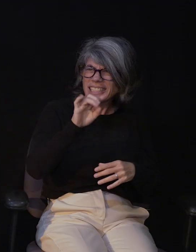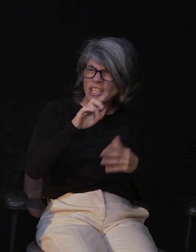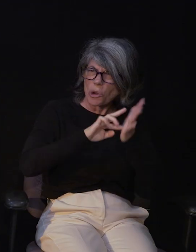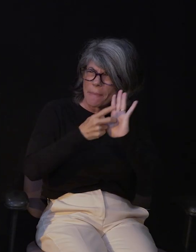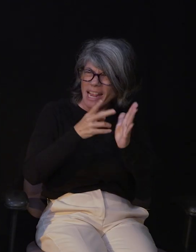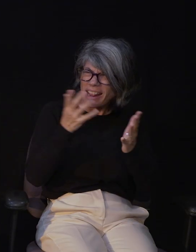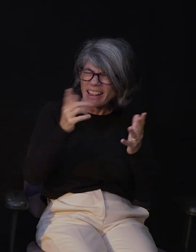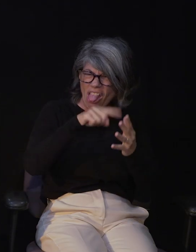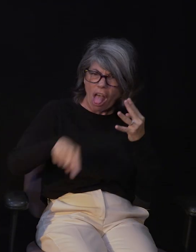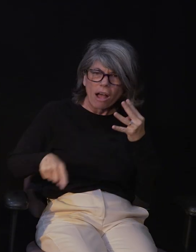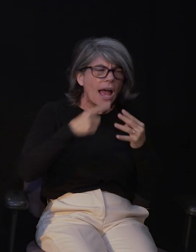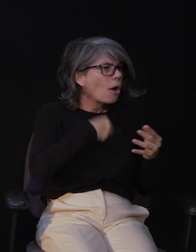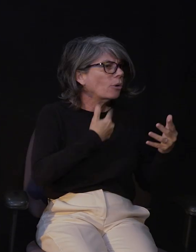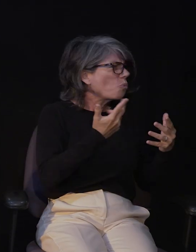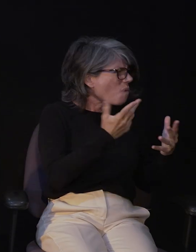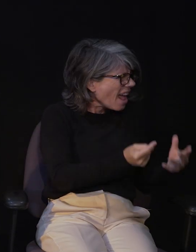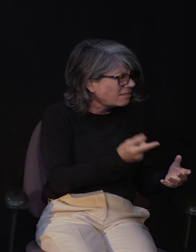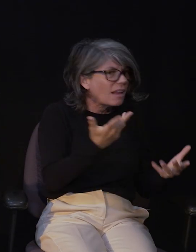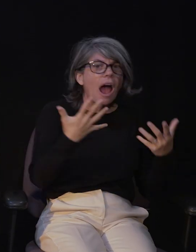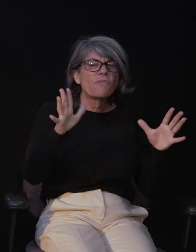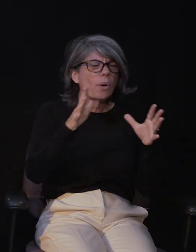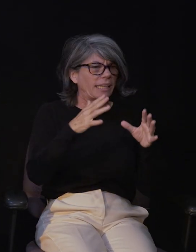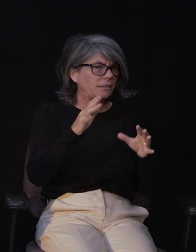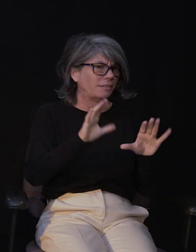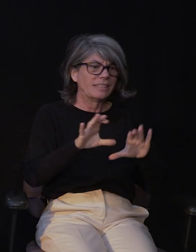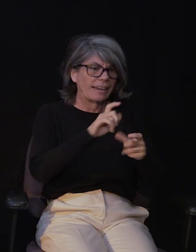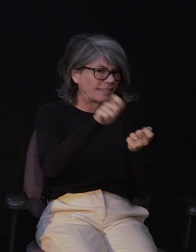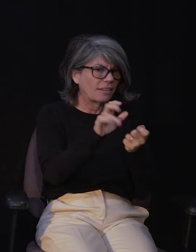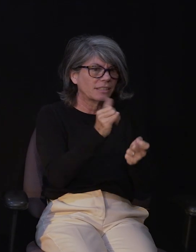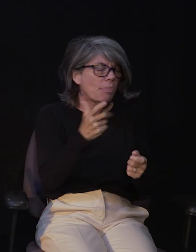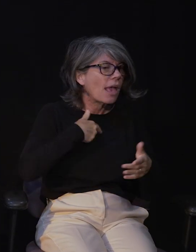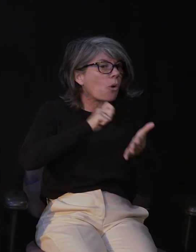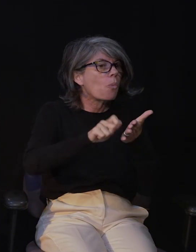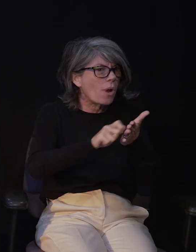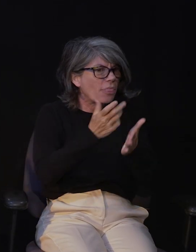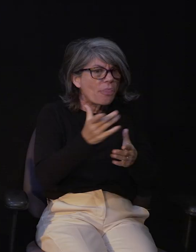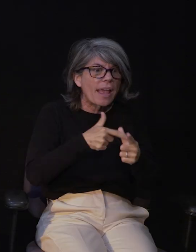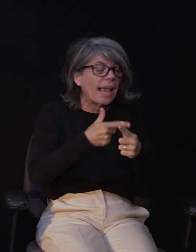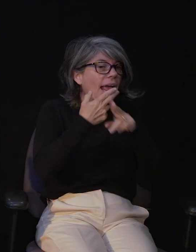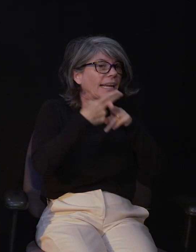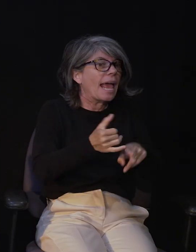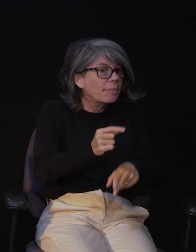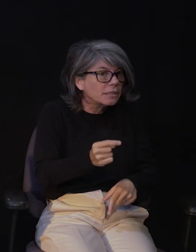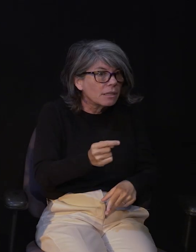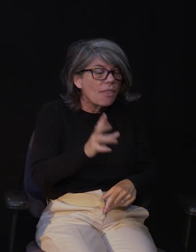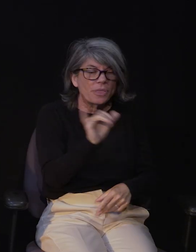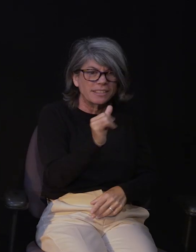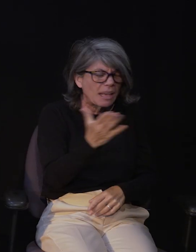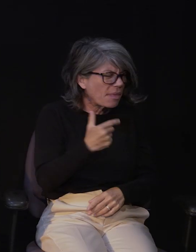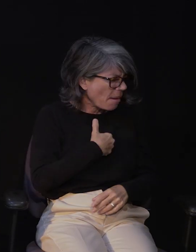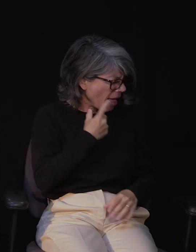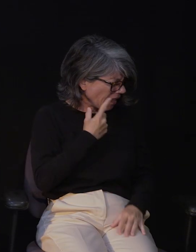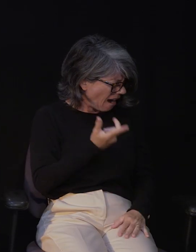like, what? And I would have already kind of done the same thing, written the thing, and even named it the same thing. And I'm